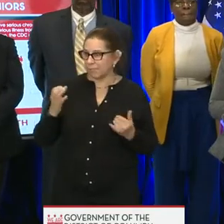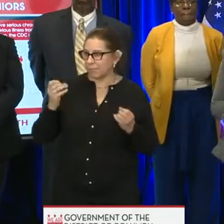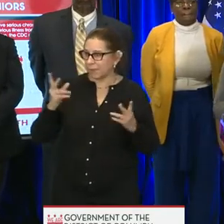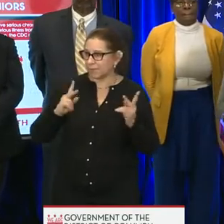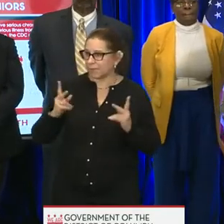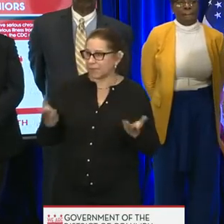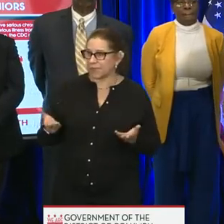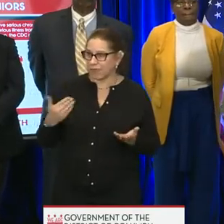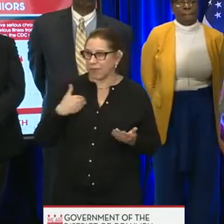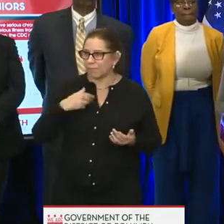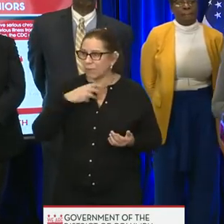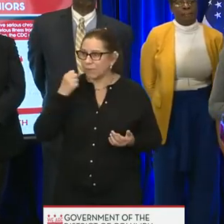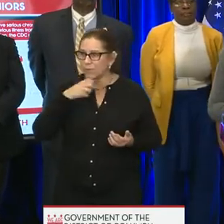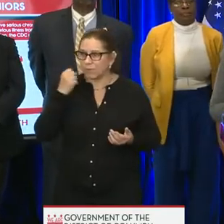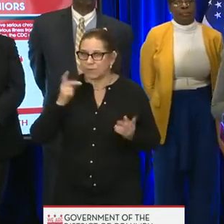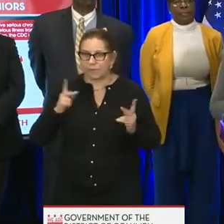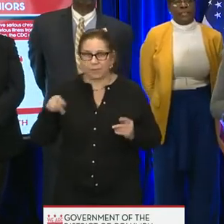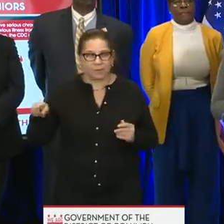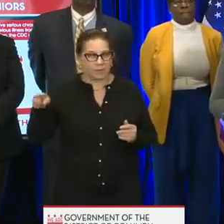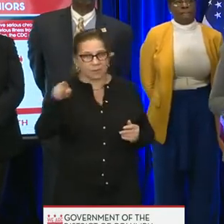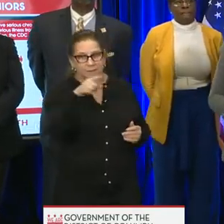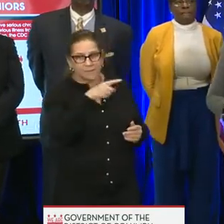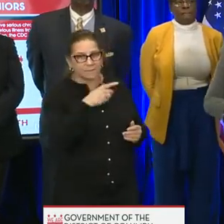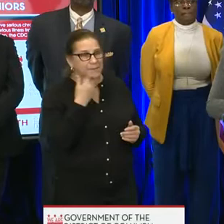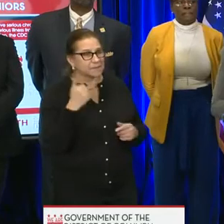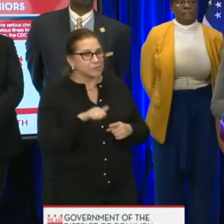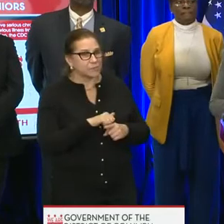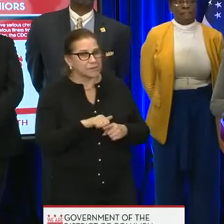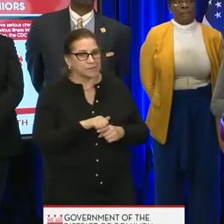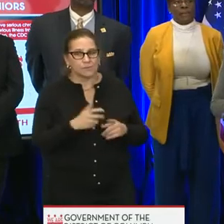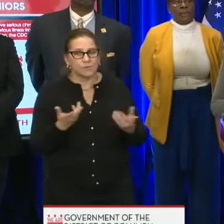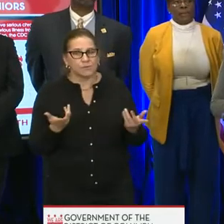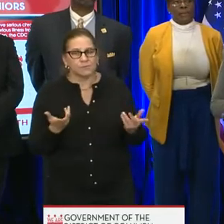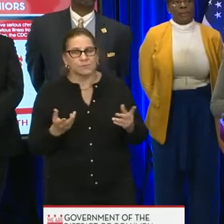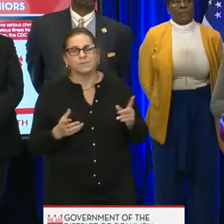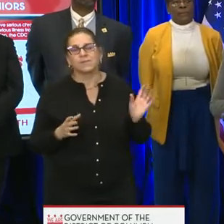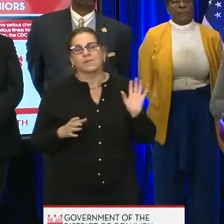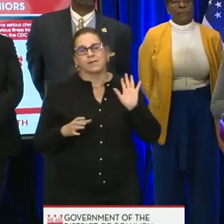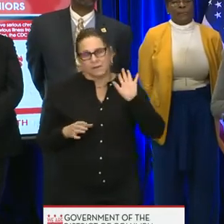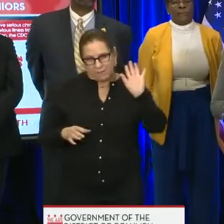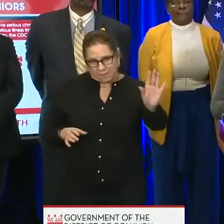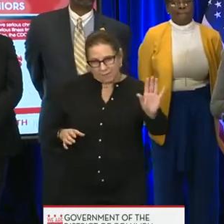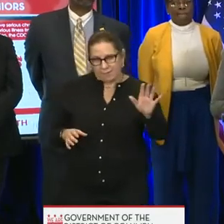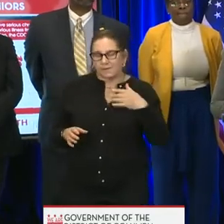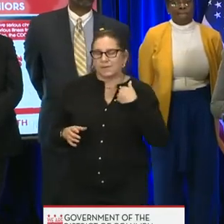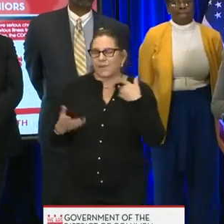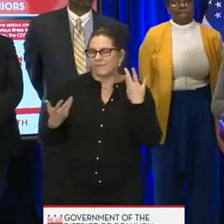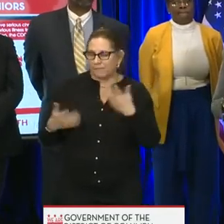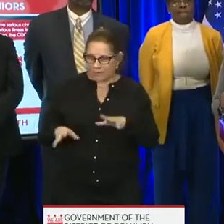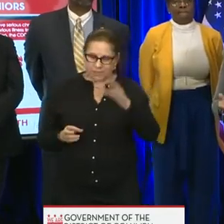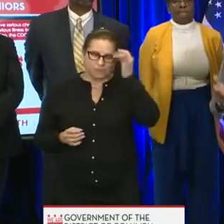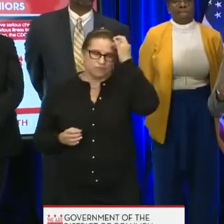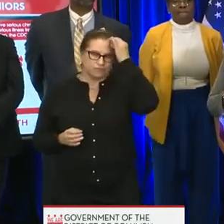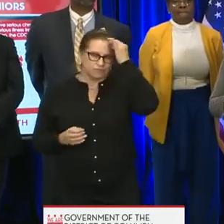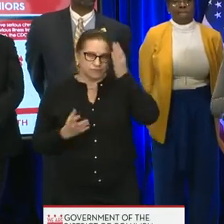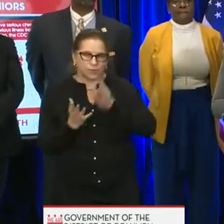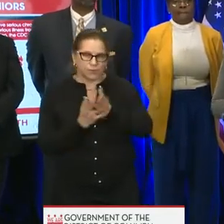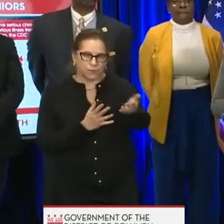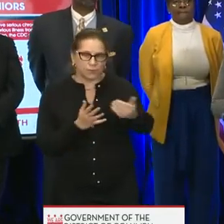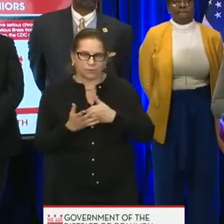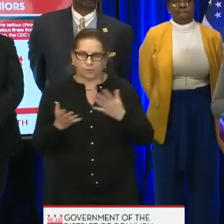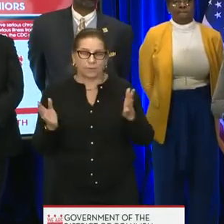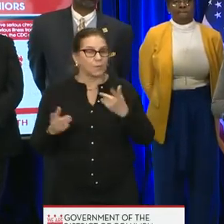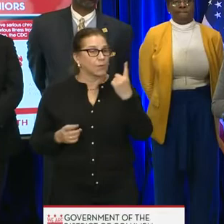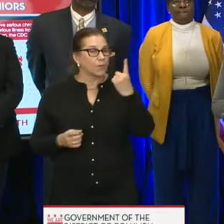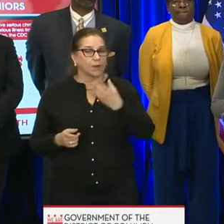if we are practicing best practices. Actually, we thought about that. So we're practicing one best practice because ideally I would like to